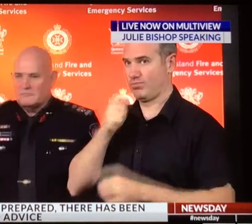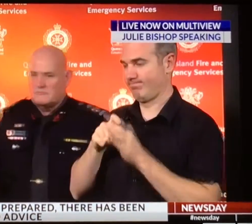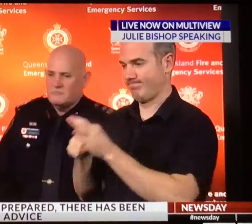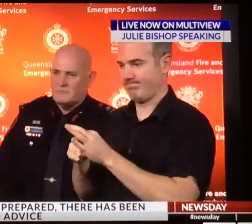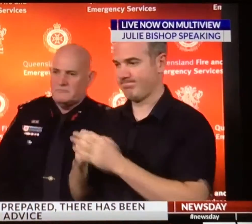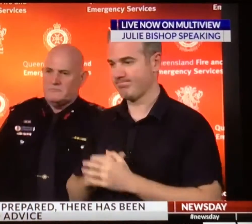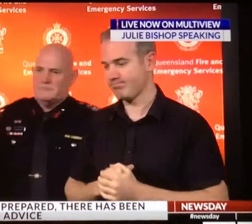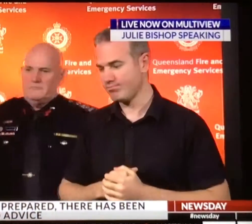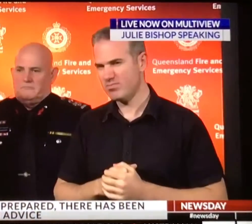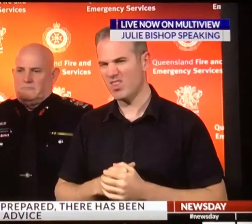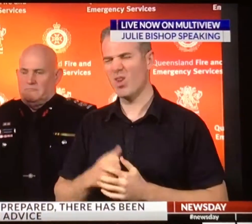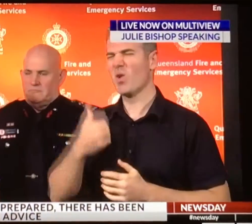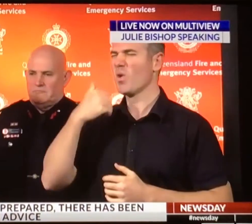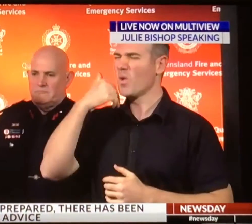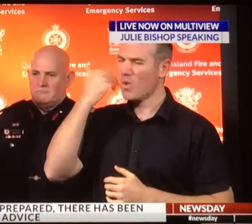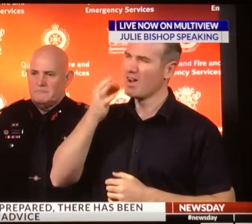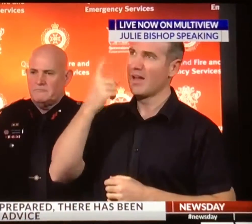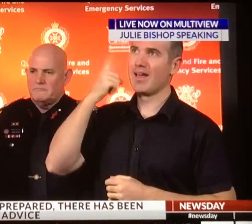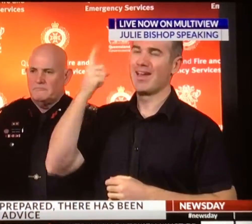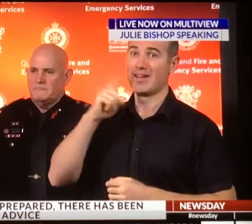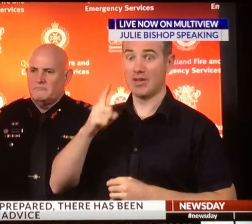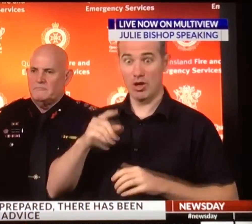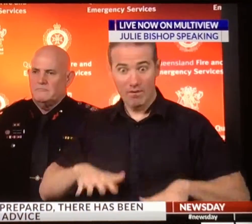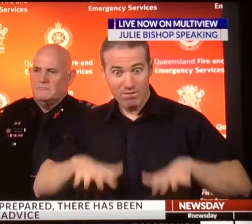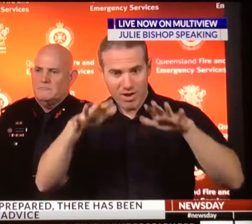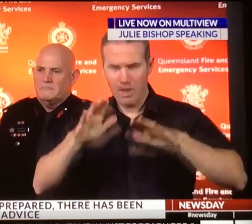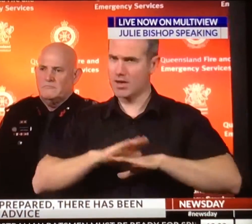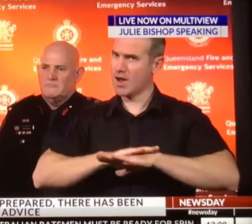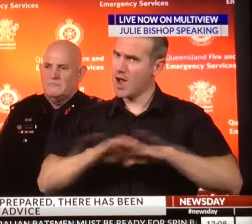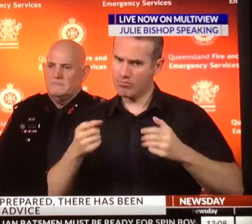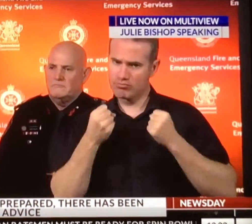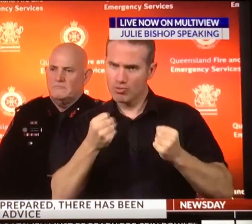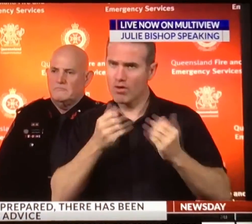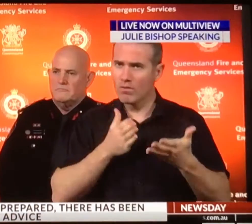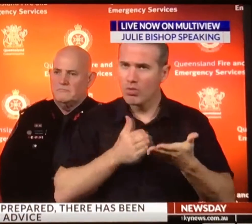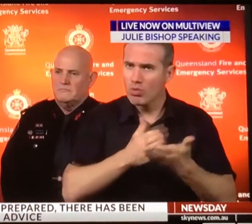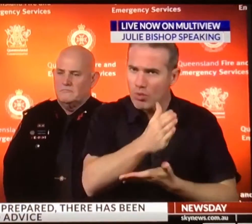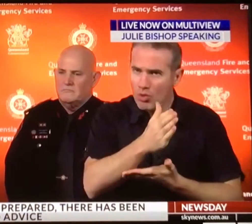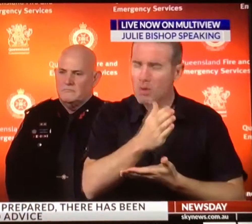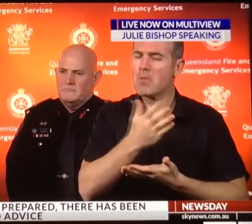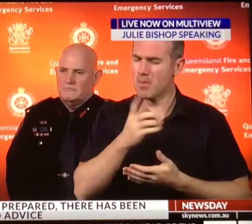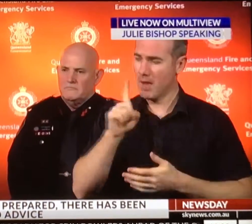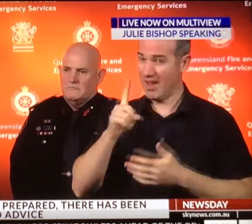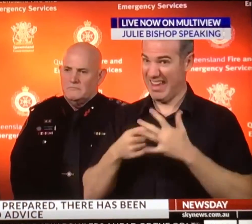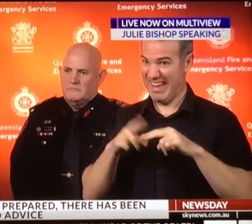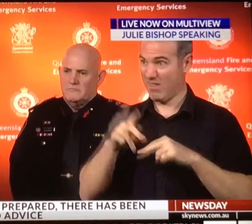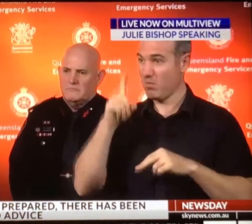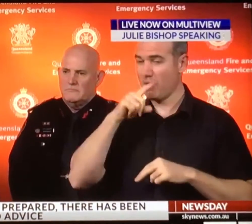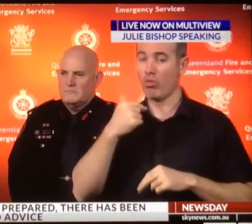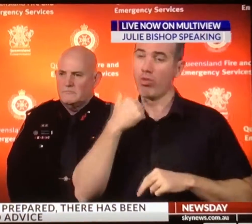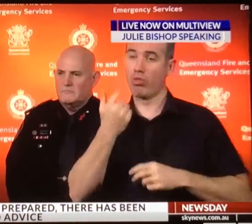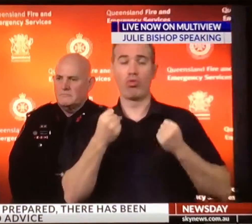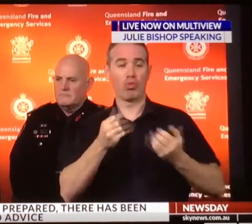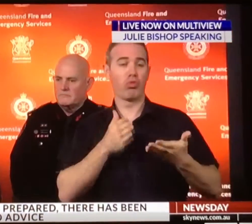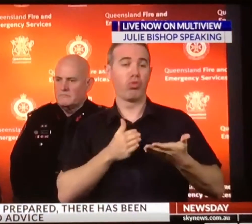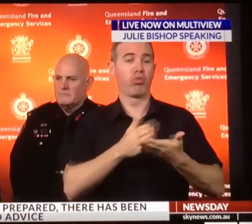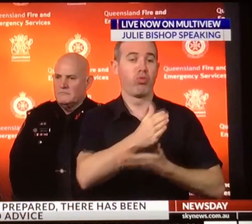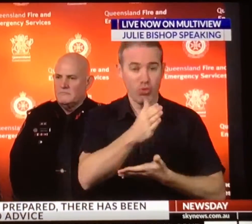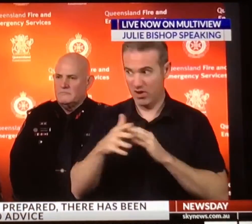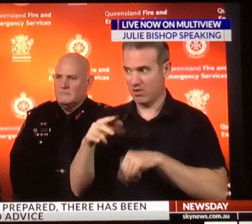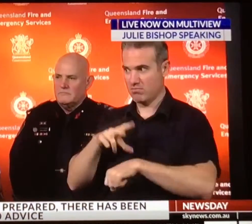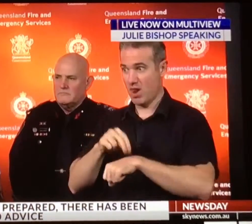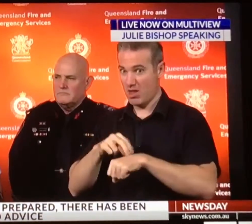about don't drive, well, is there a zero tolerance approach from police? Anybody they see driving through? Yes,